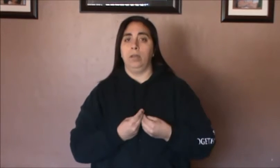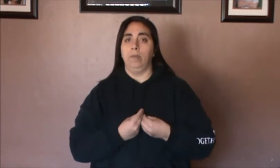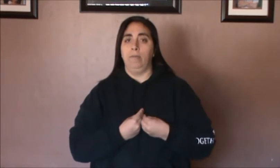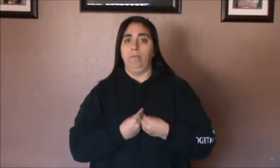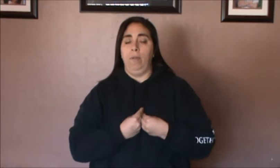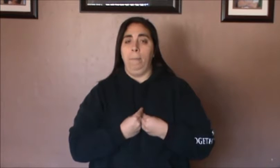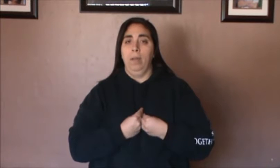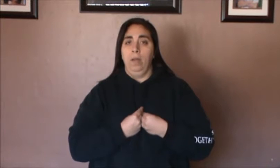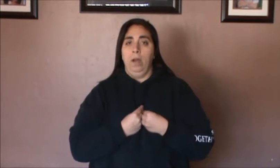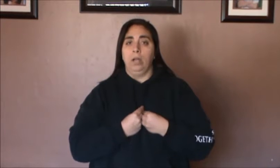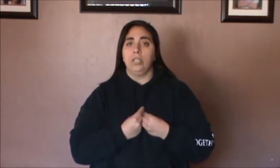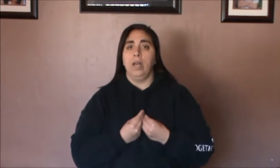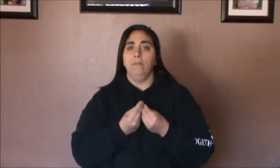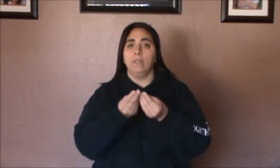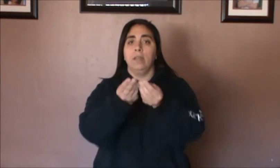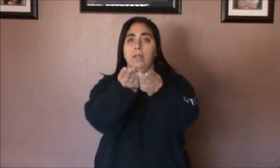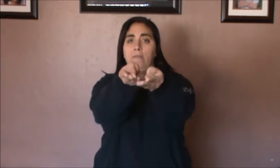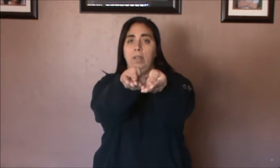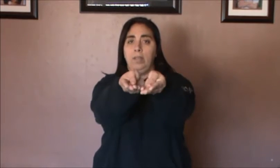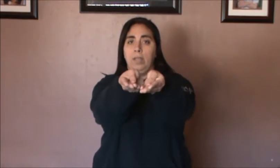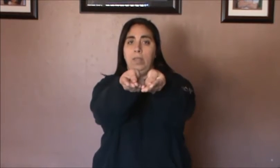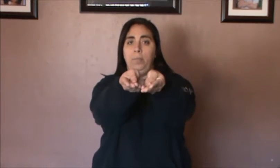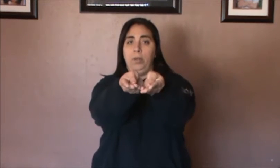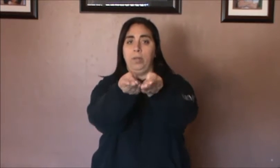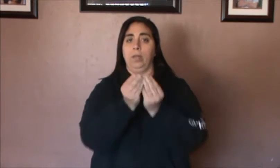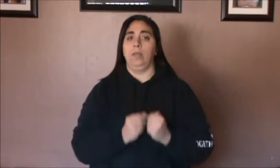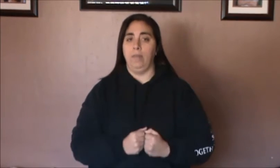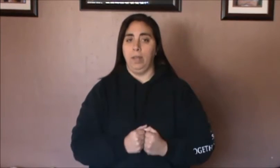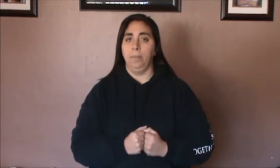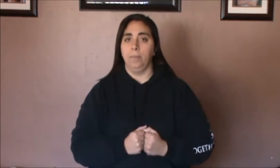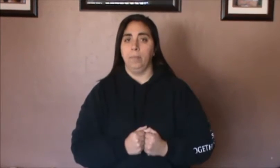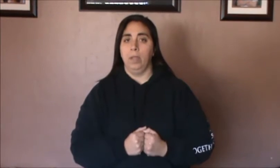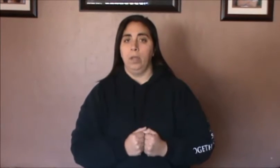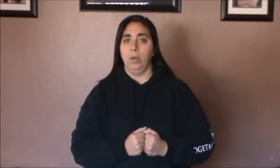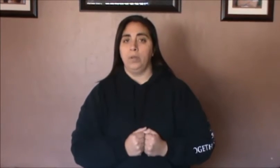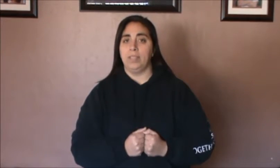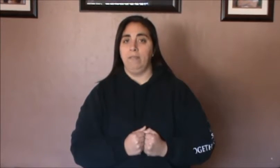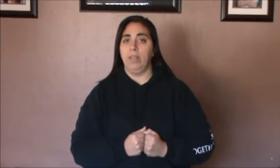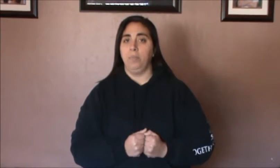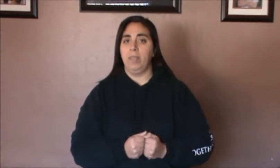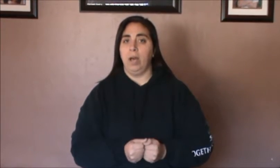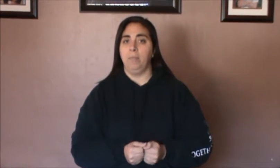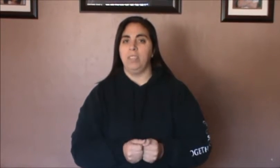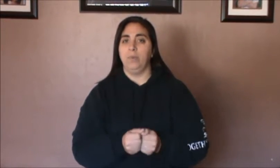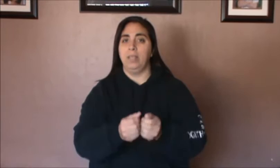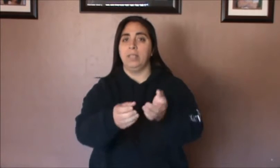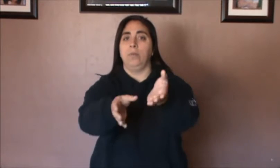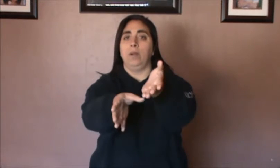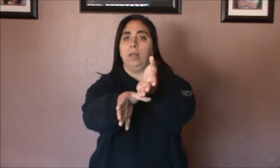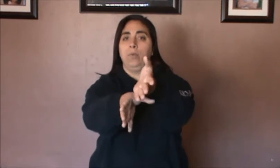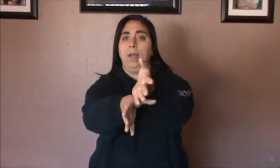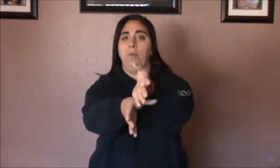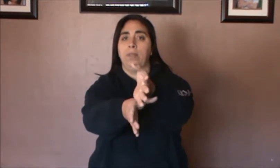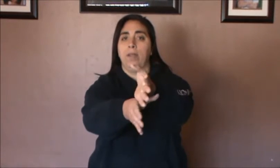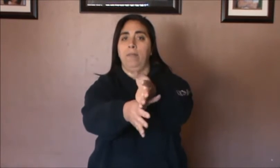give it from ourselves, giving it to the other person. Giving. Receiving will be the opposite way. So we're going to grab what they're giving